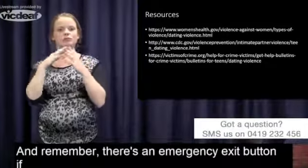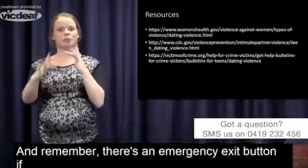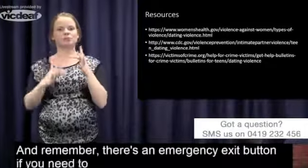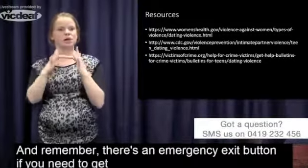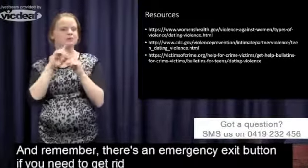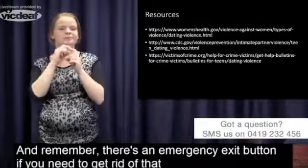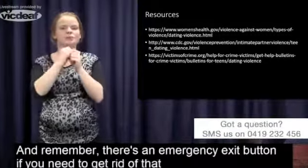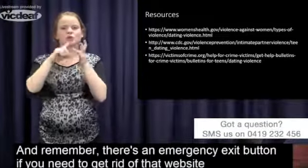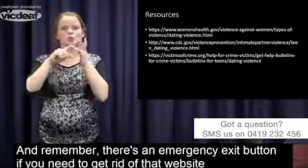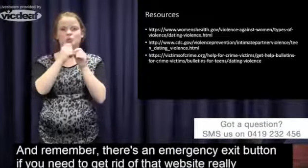okay?